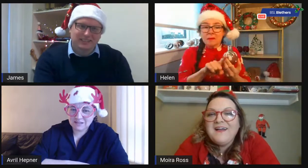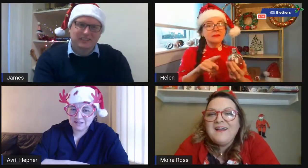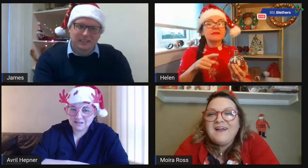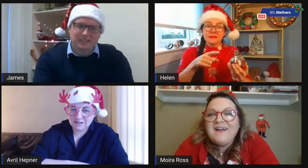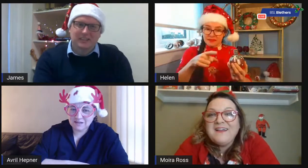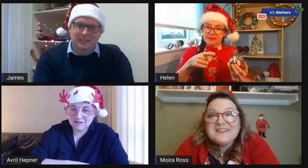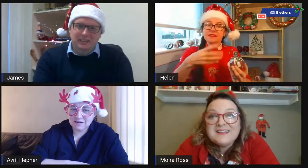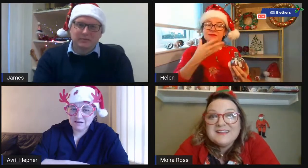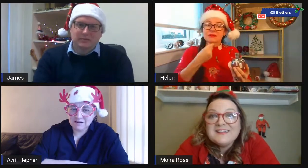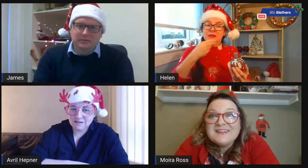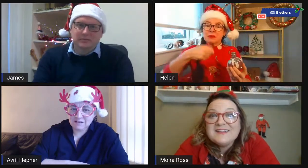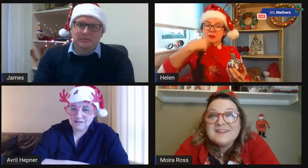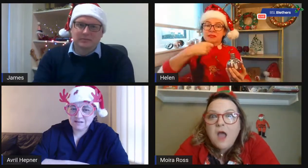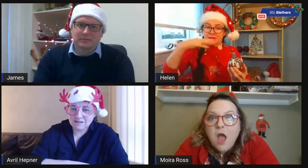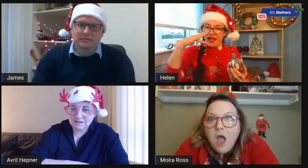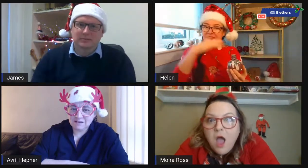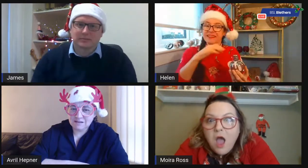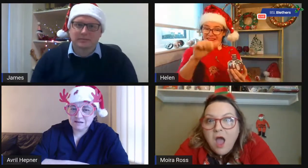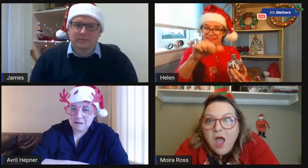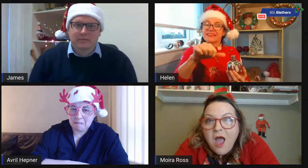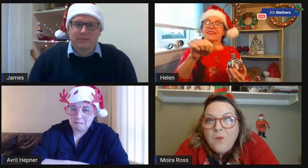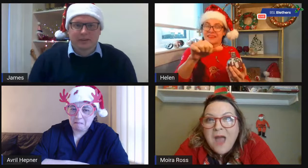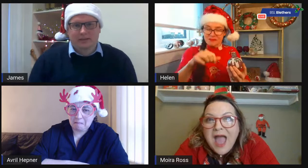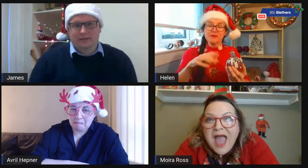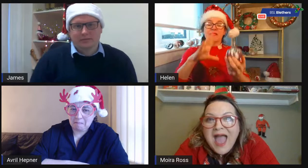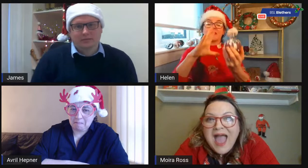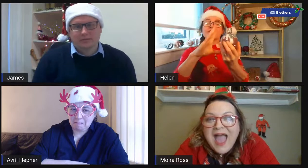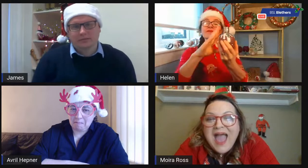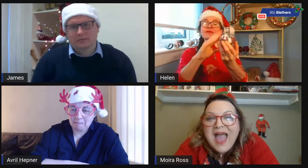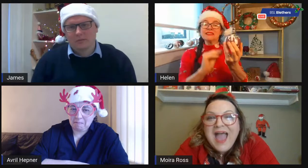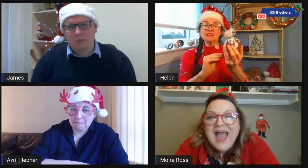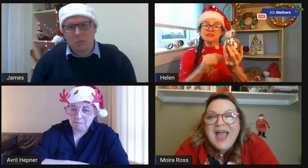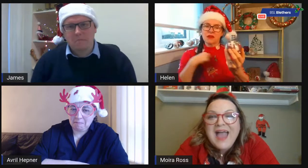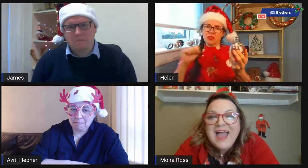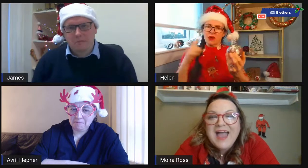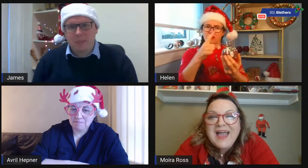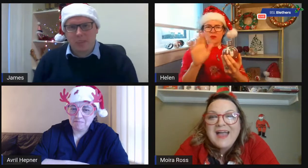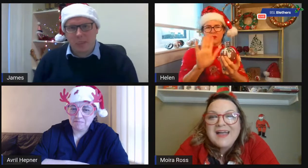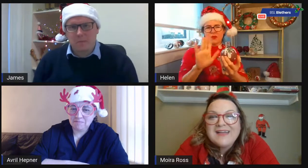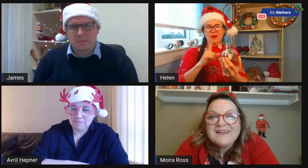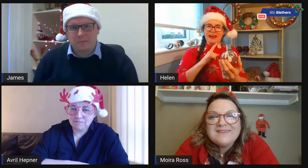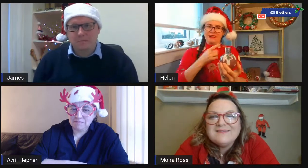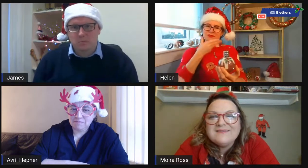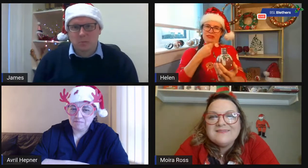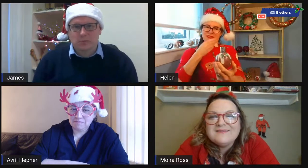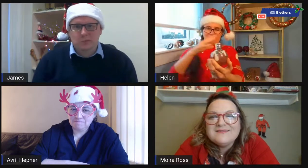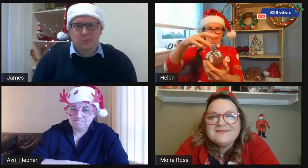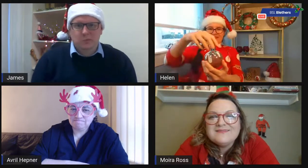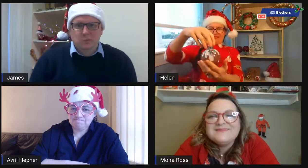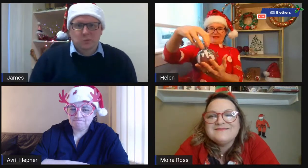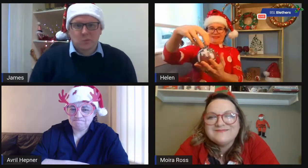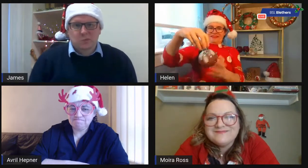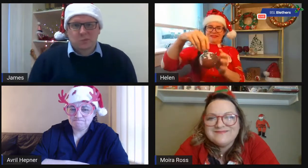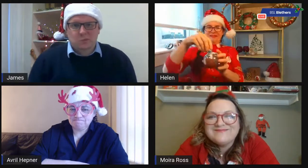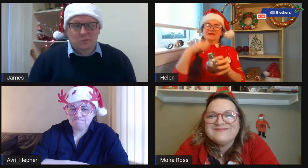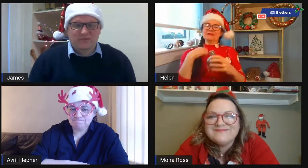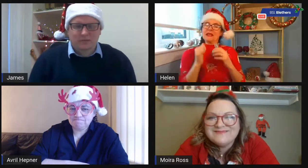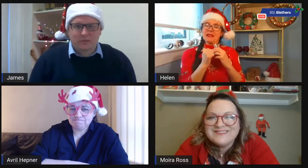pudding. Yeah, it actually smells like Christmas pudding. Wow. So when it